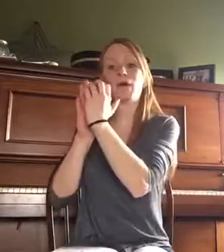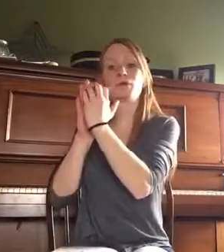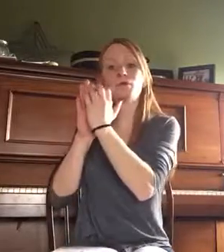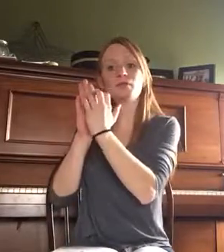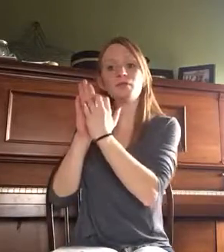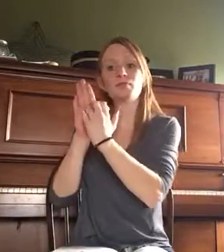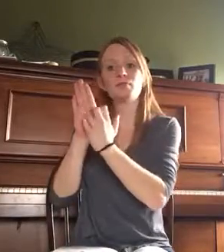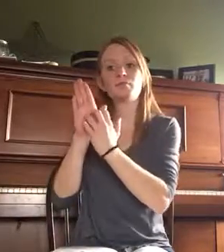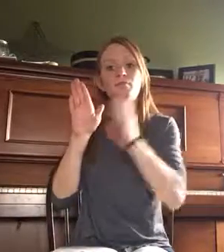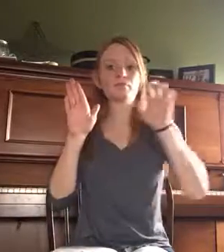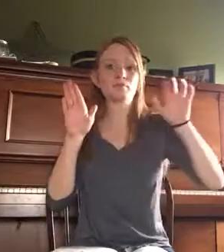Speckles,